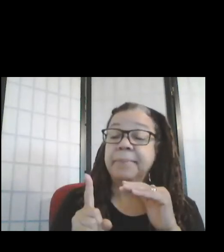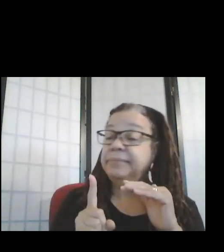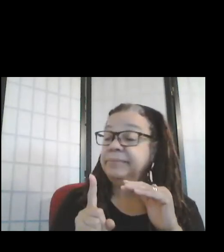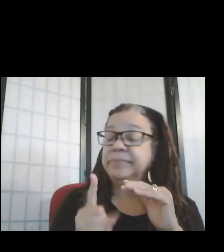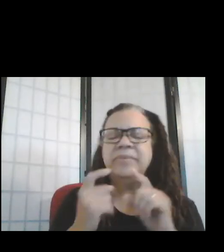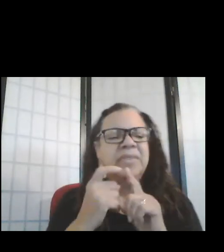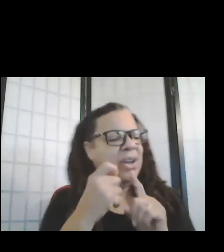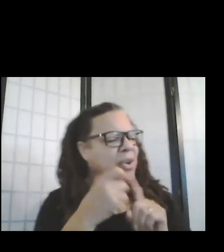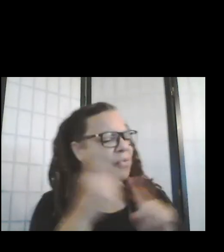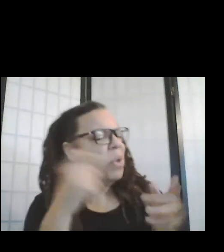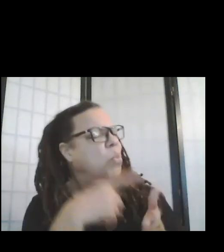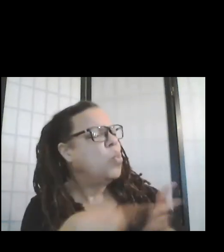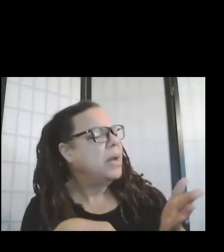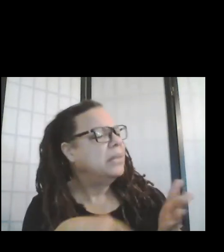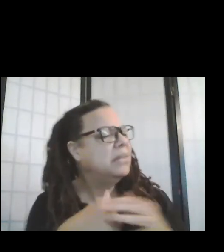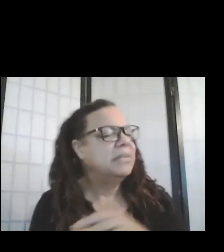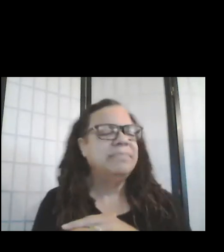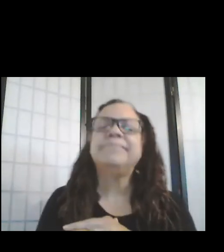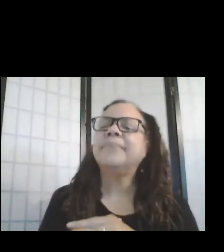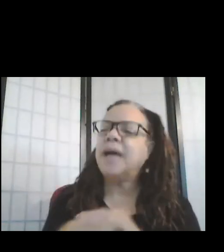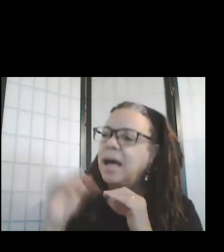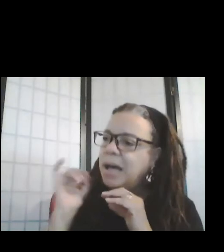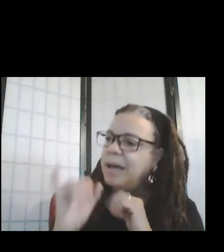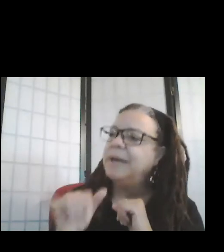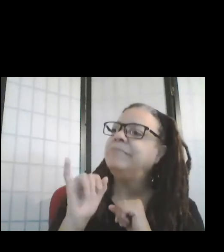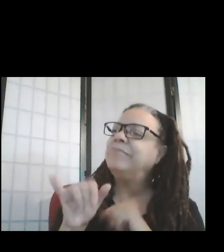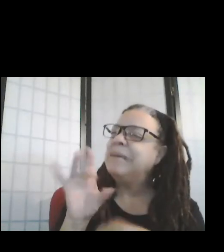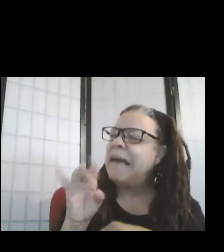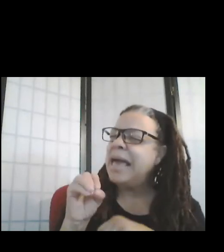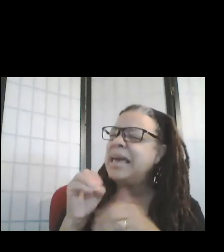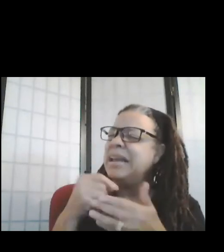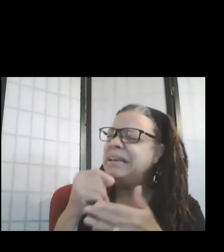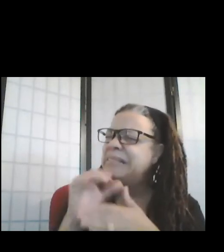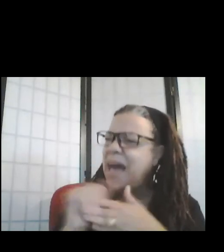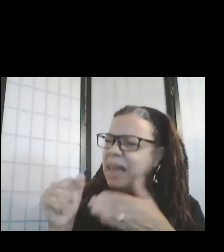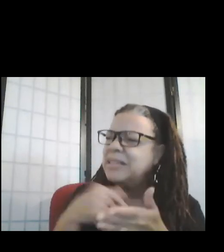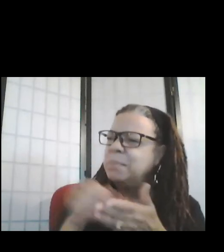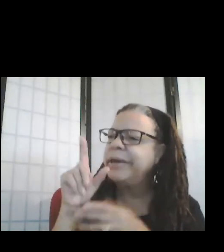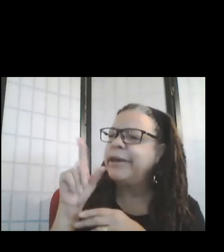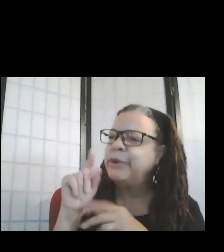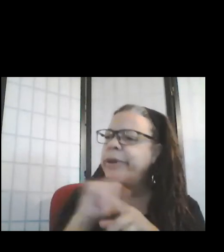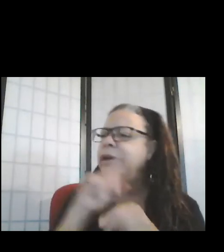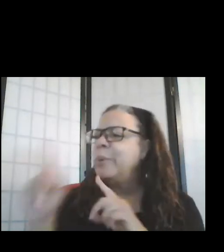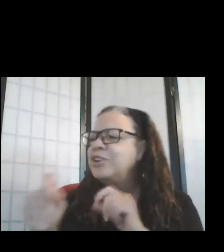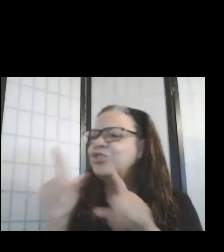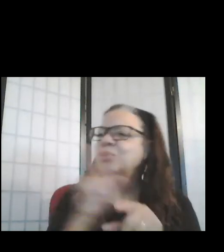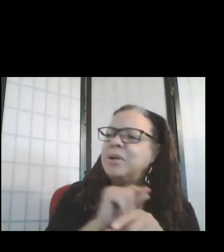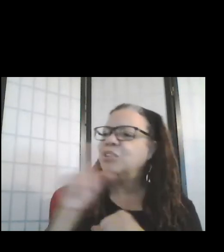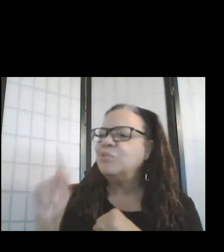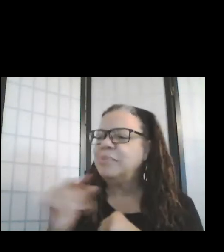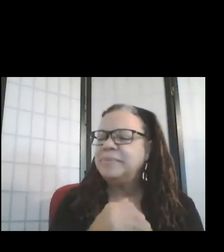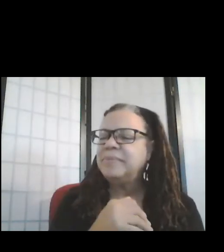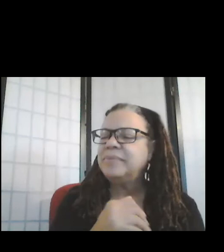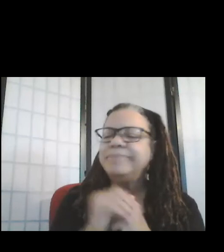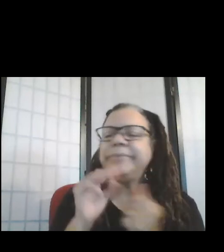what? He saw the layout now. $80 he was paying to play 20 questions. And white coat aside, Dr.